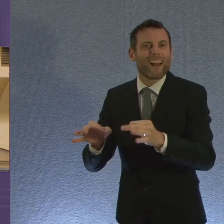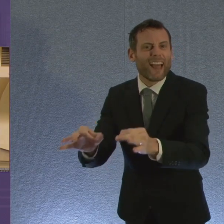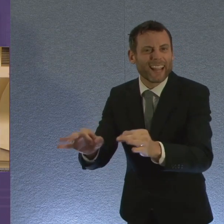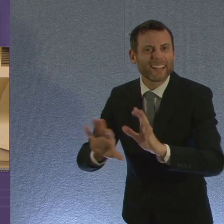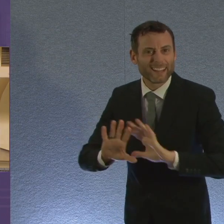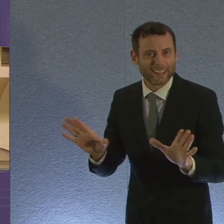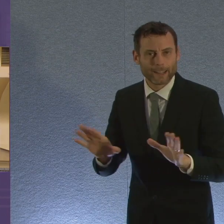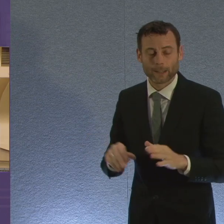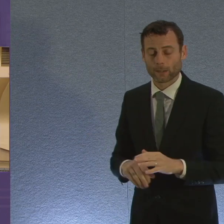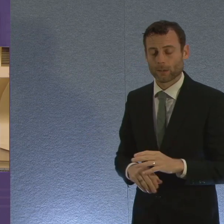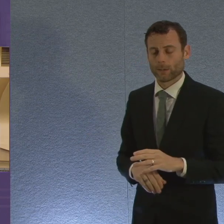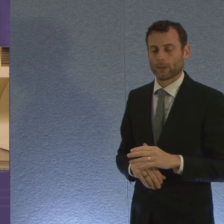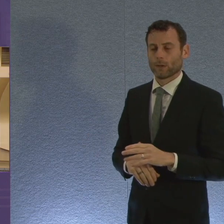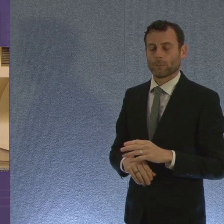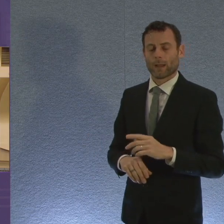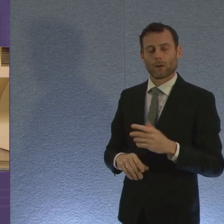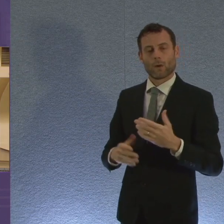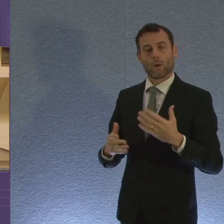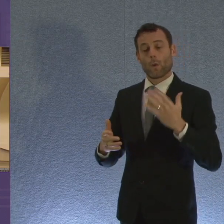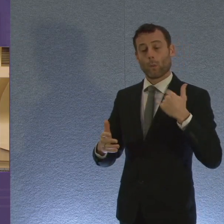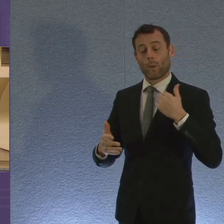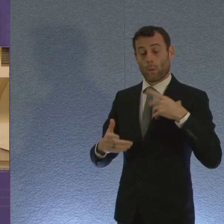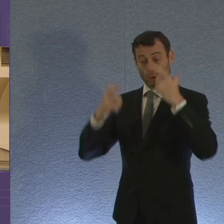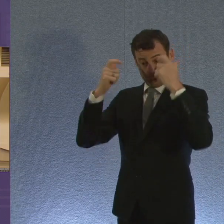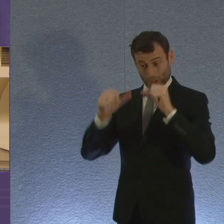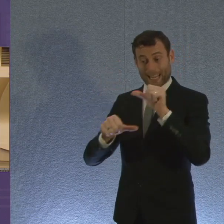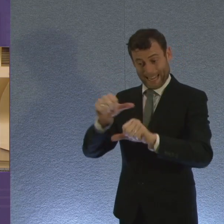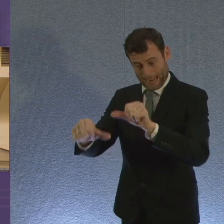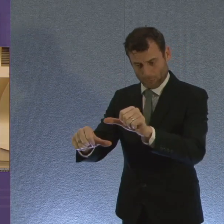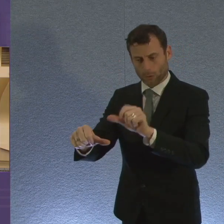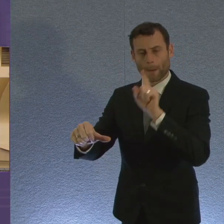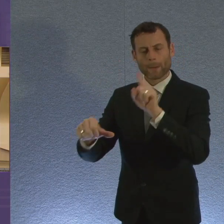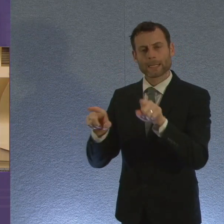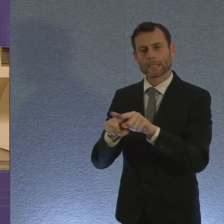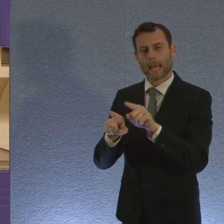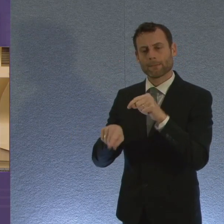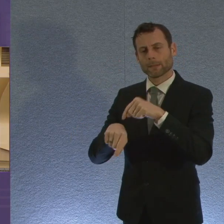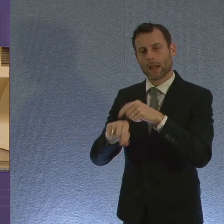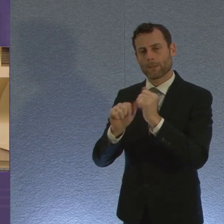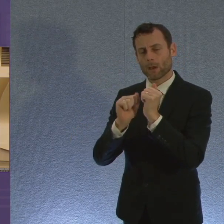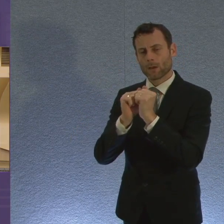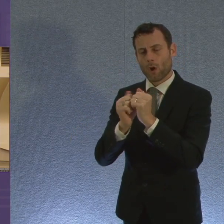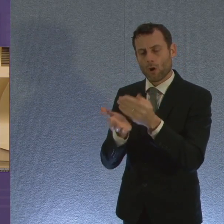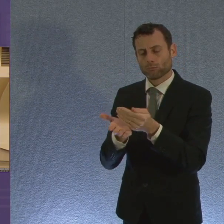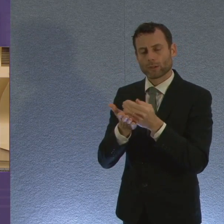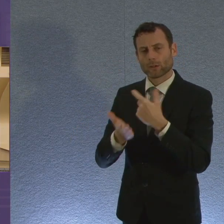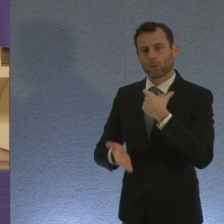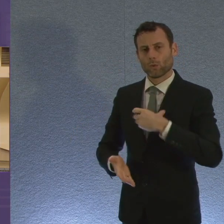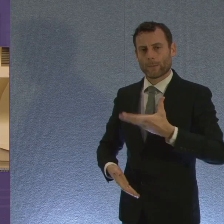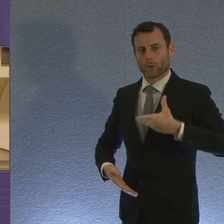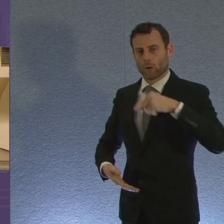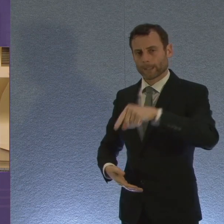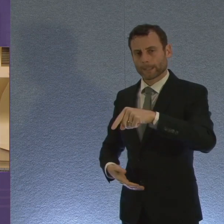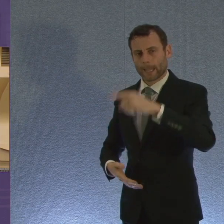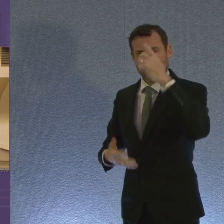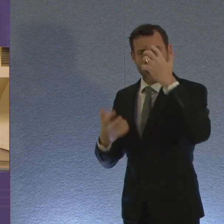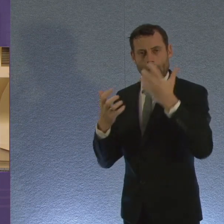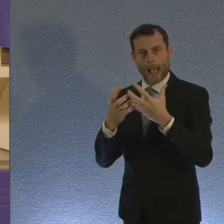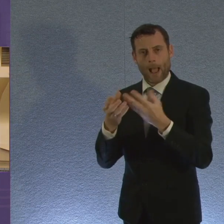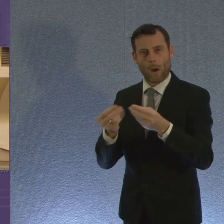of course, upholding the vital human rights we all treasure and enjoy. The solution needs to be in place this